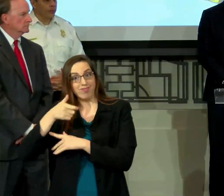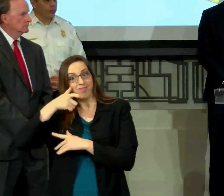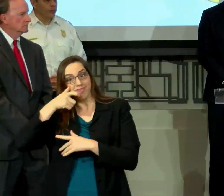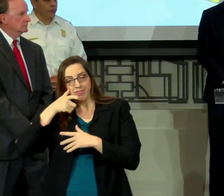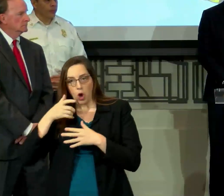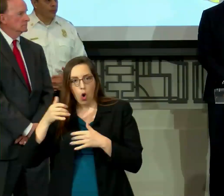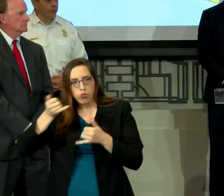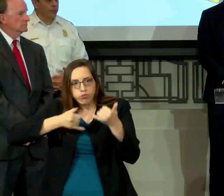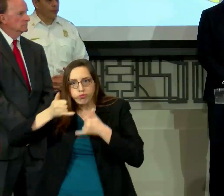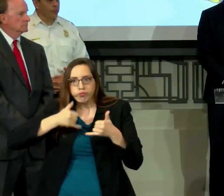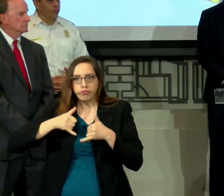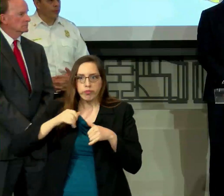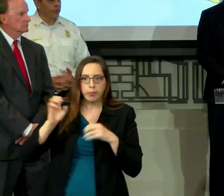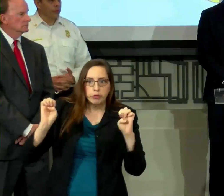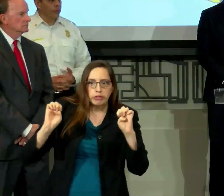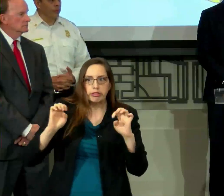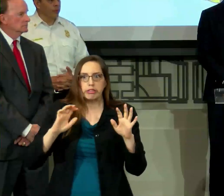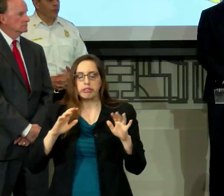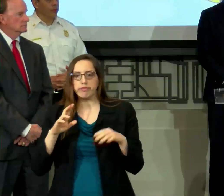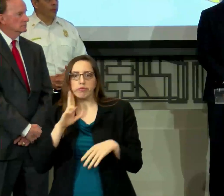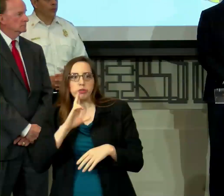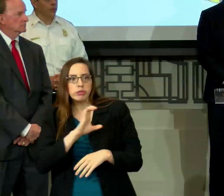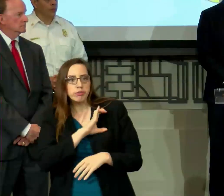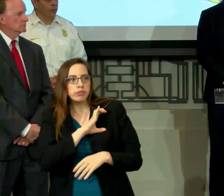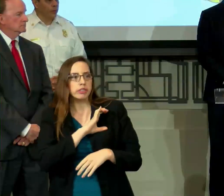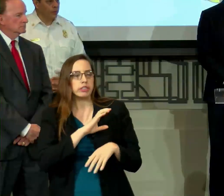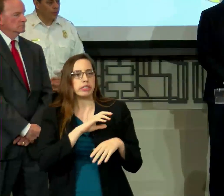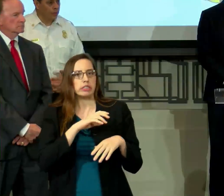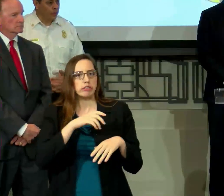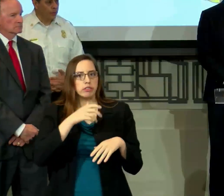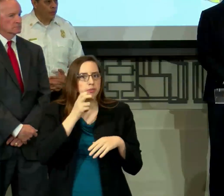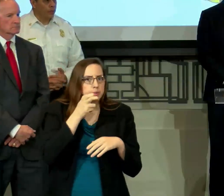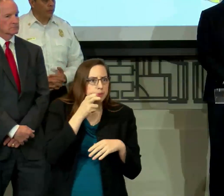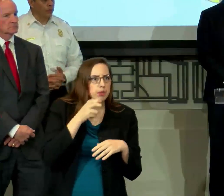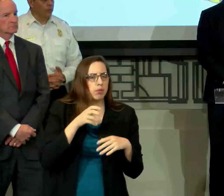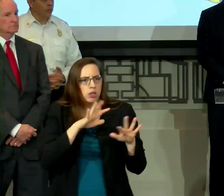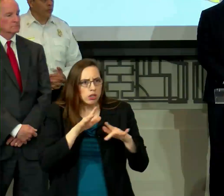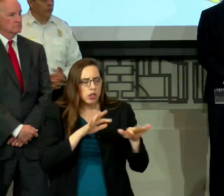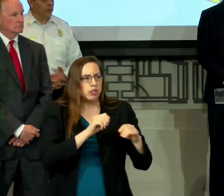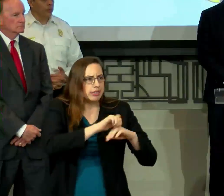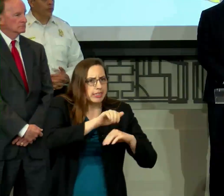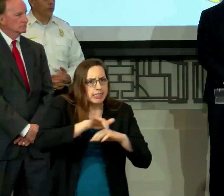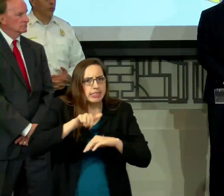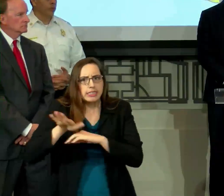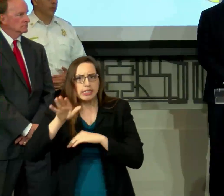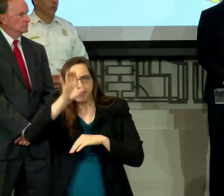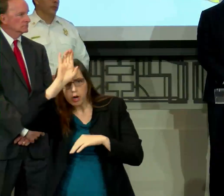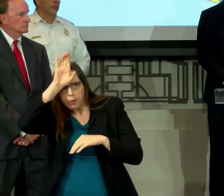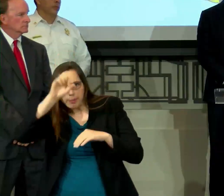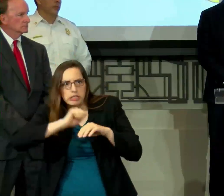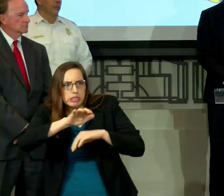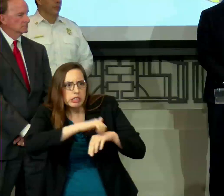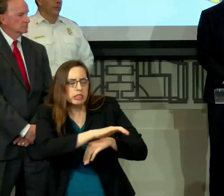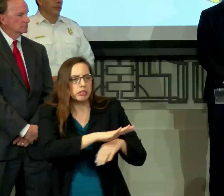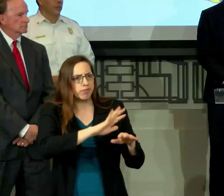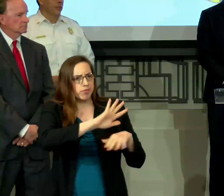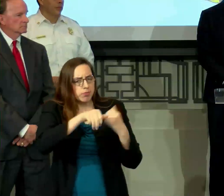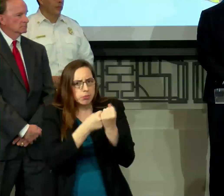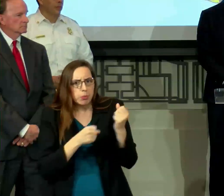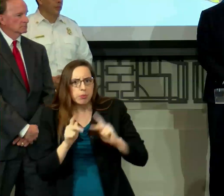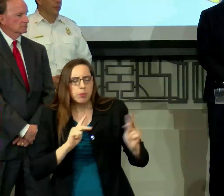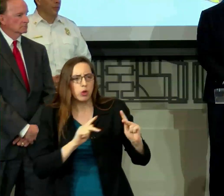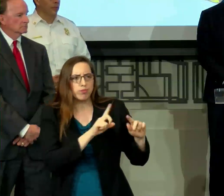the call takers, the Houston Police Department dispatchers, the Fire Department dispatchers, and then all the support